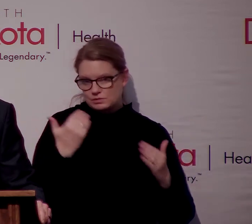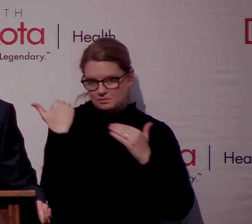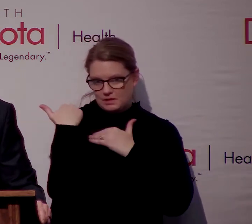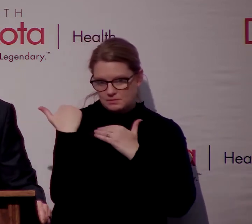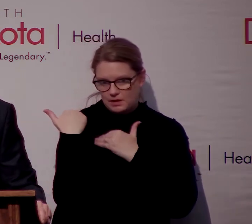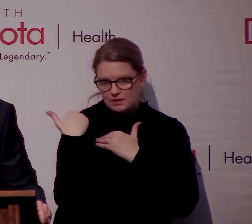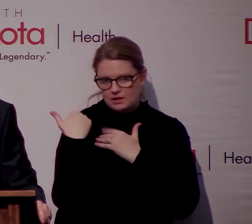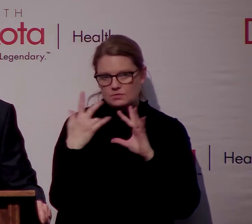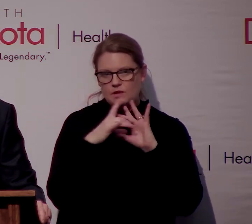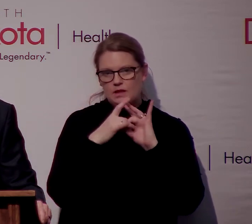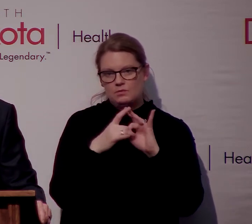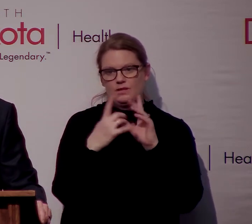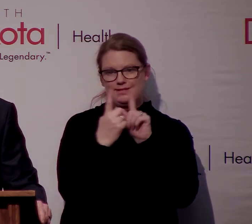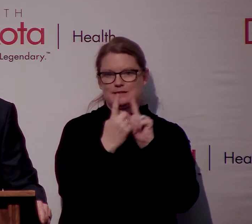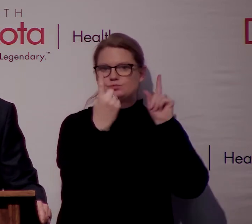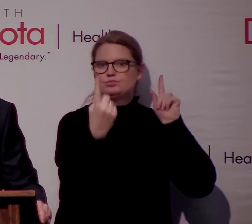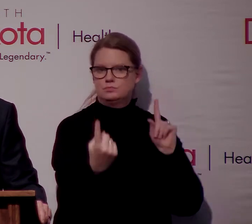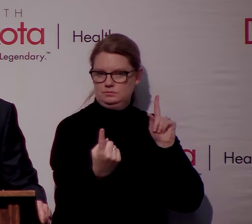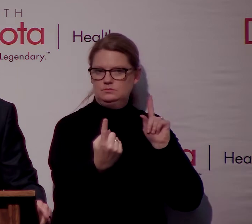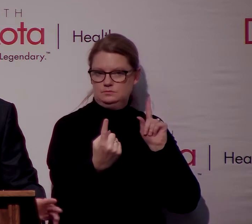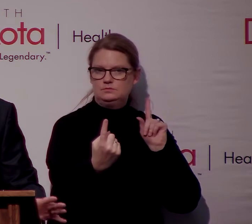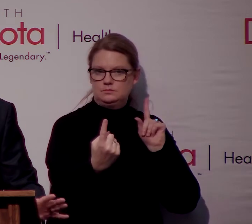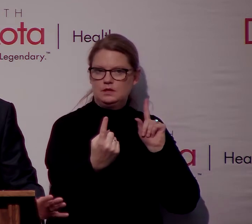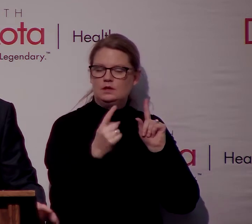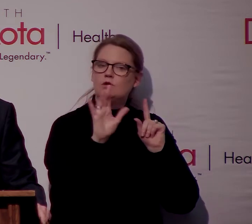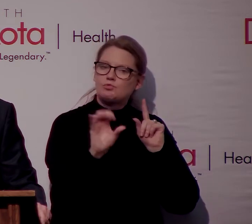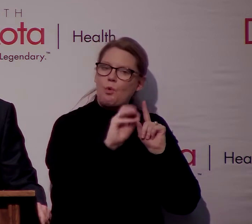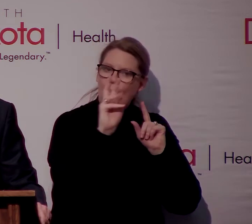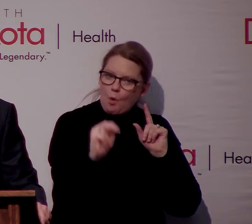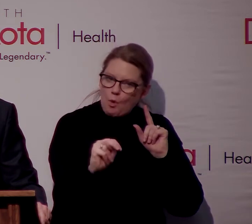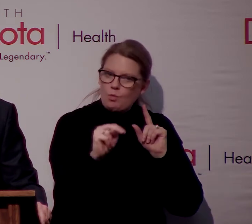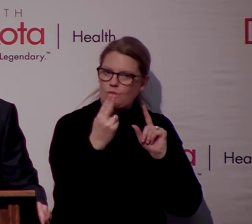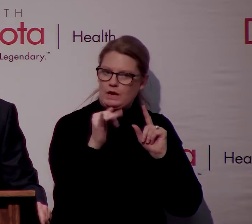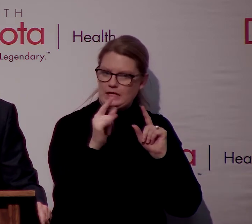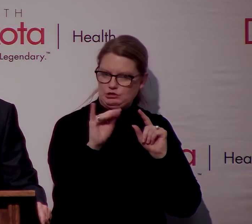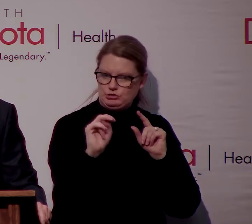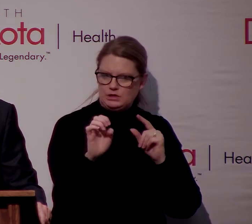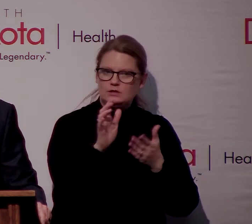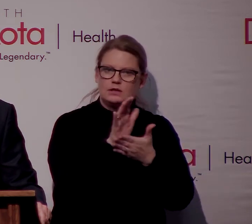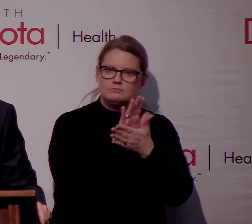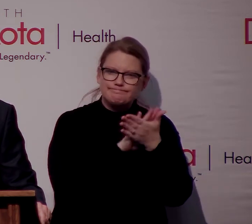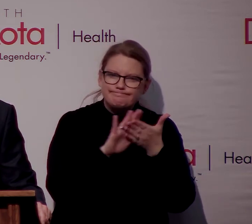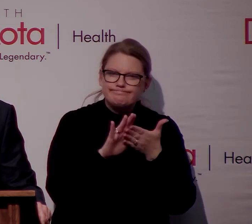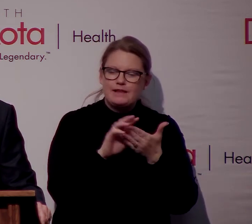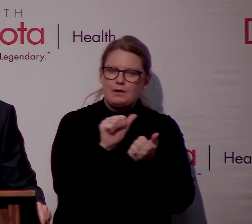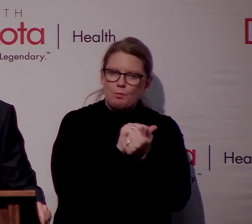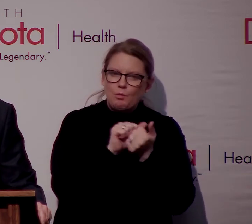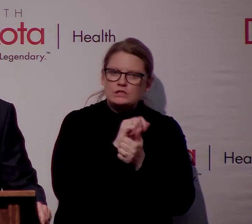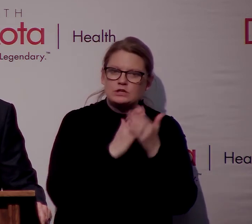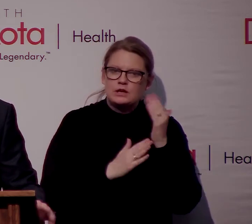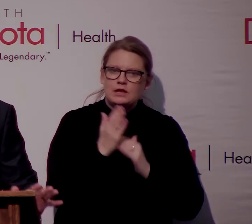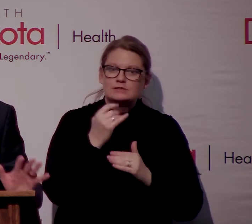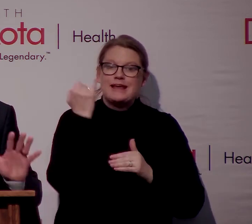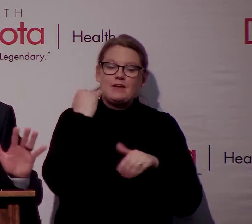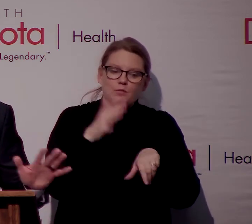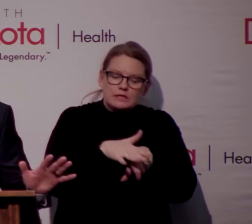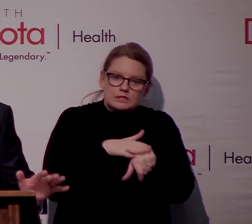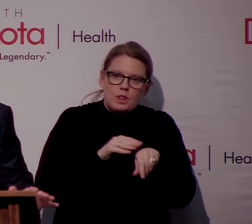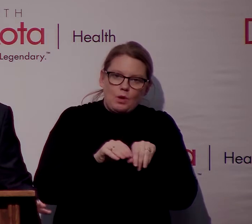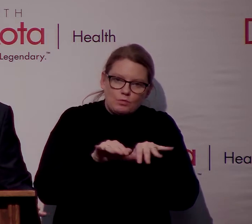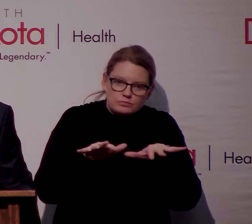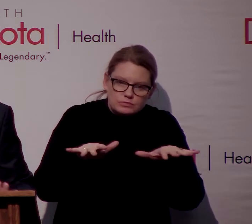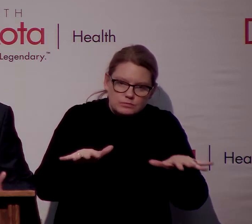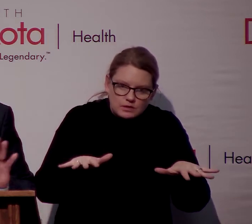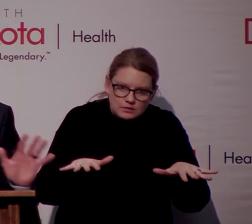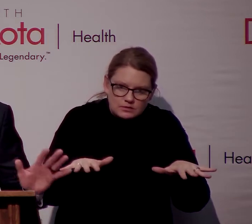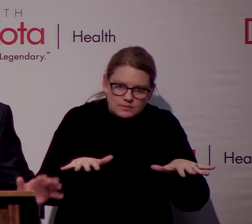responsibility around social distancing and about your own personal hygiene. That's how we're going to slow the spread. If we slow the spread, then we give